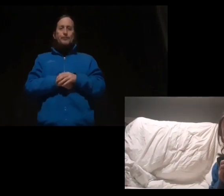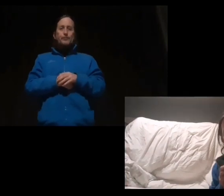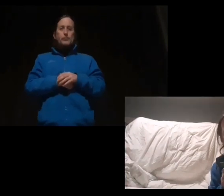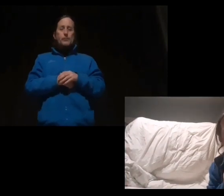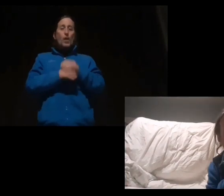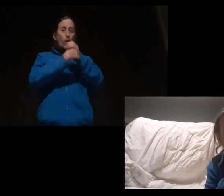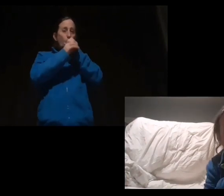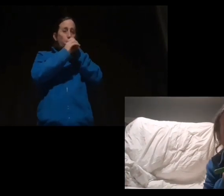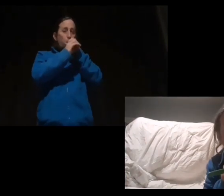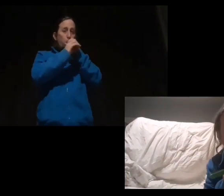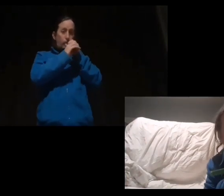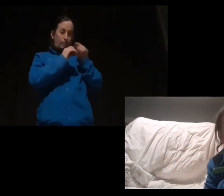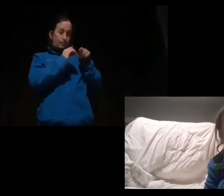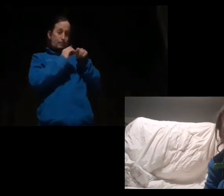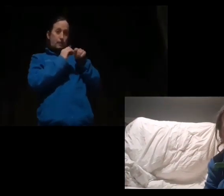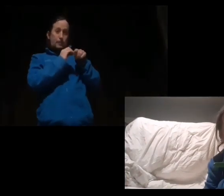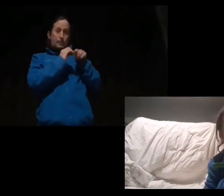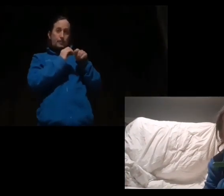I'm going to inflate it there. Imagine that's,